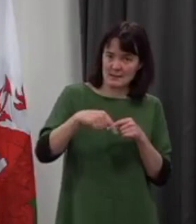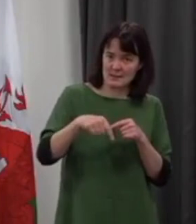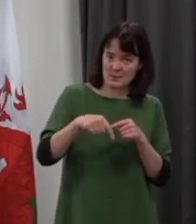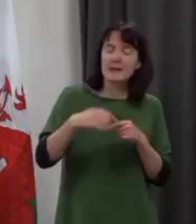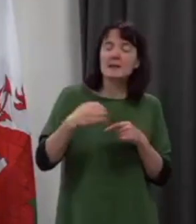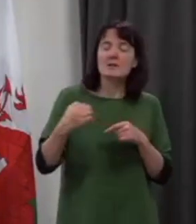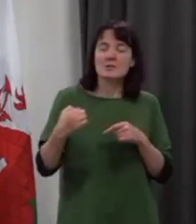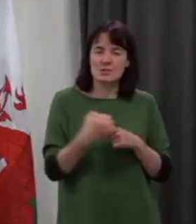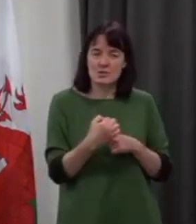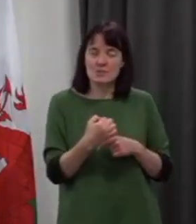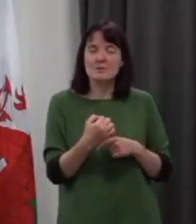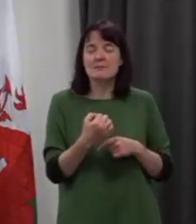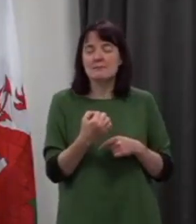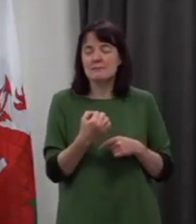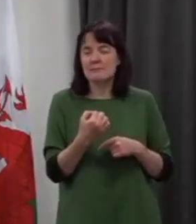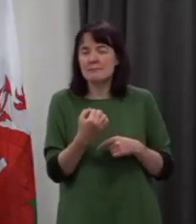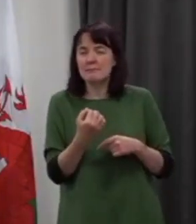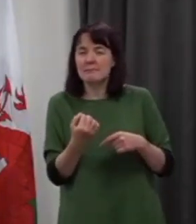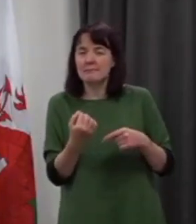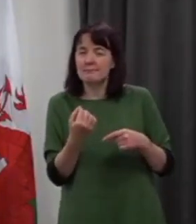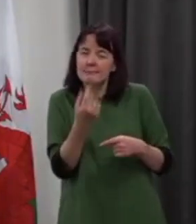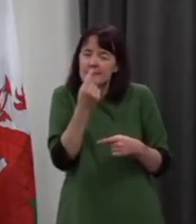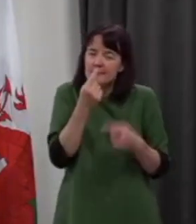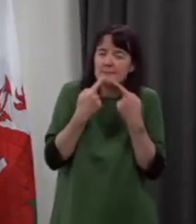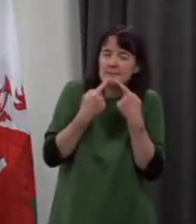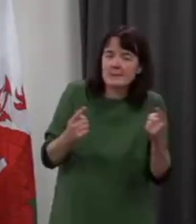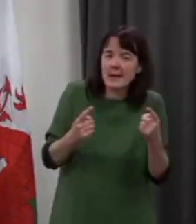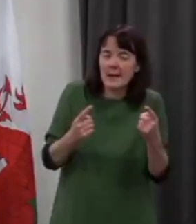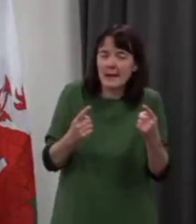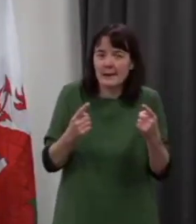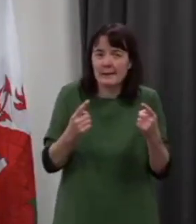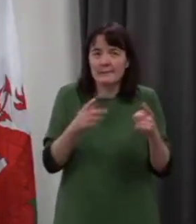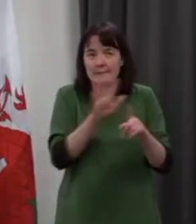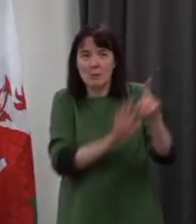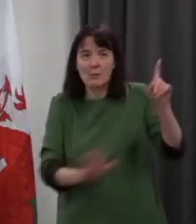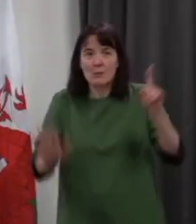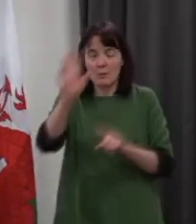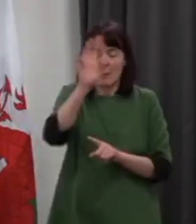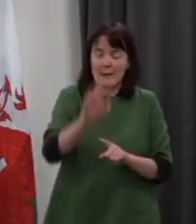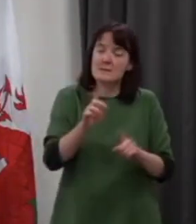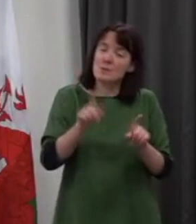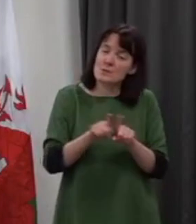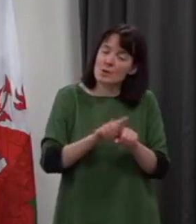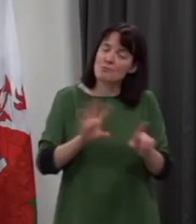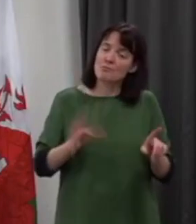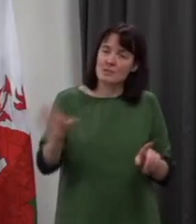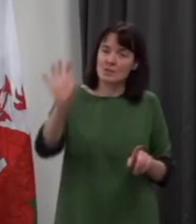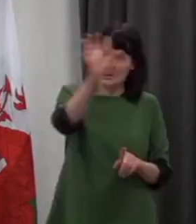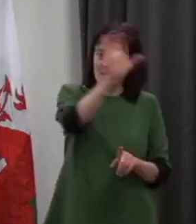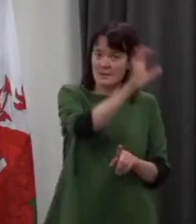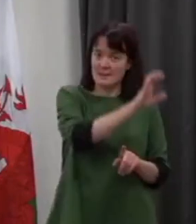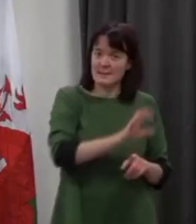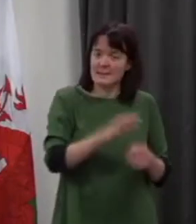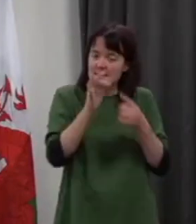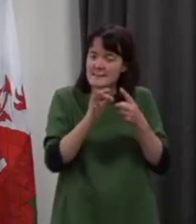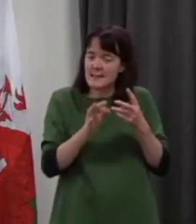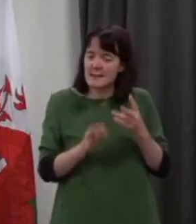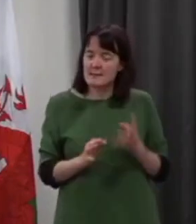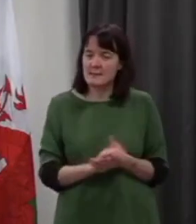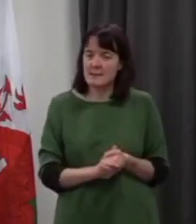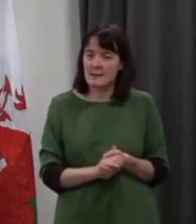the overall numbers, but what that looks like within each region of Wales as well. And I want to make sure we get that right, but this is